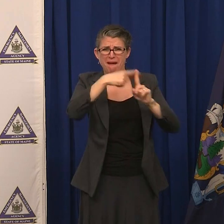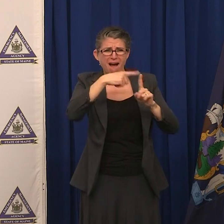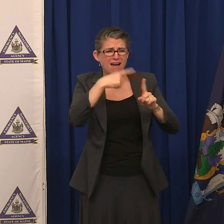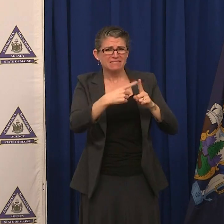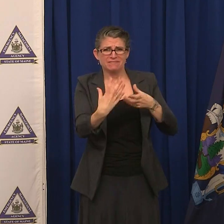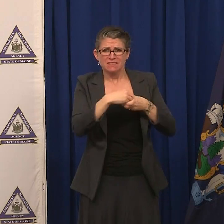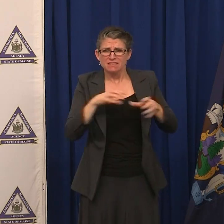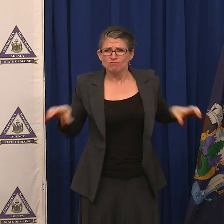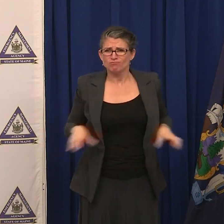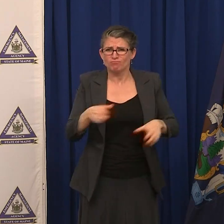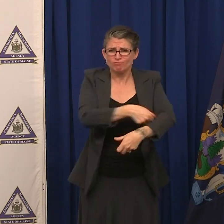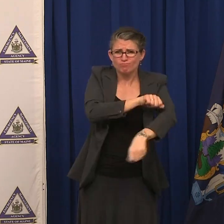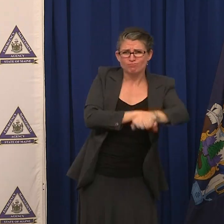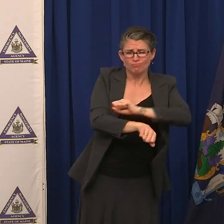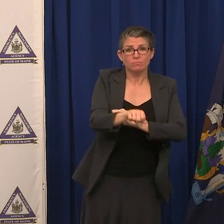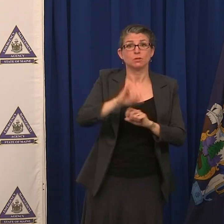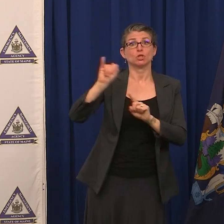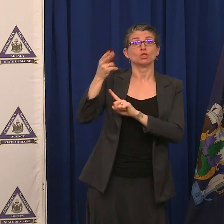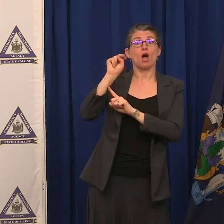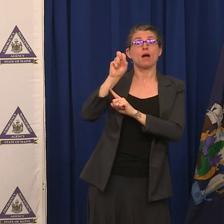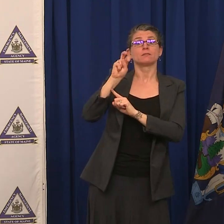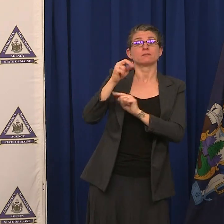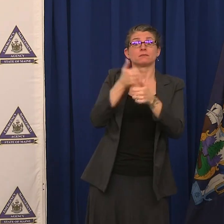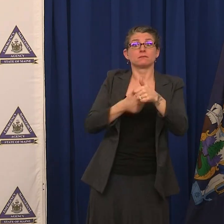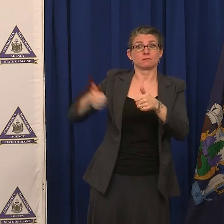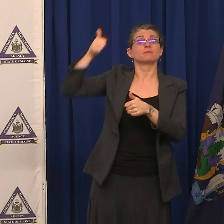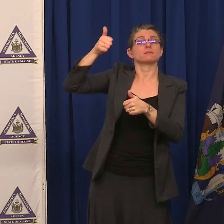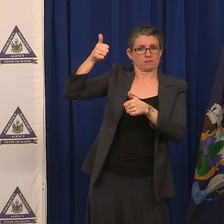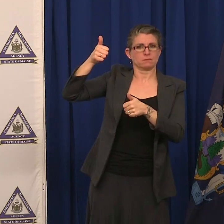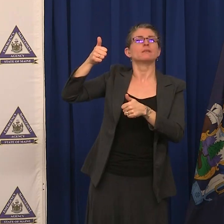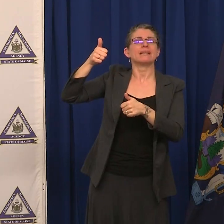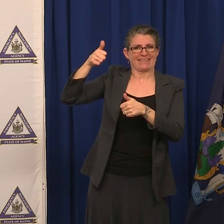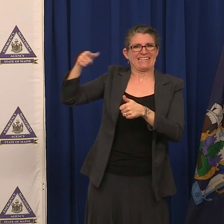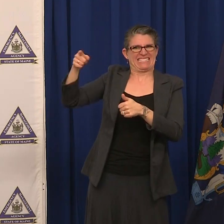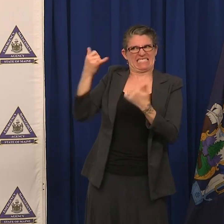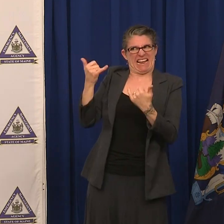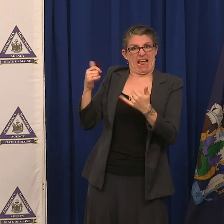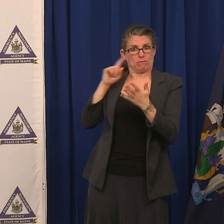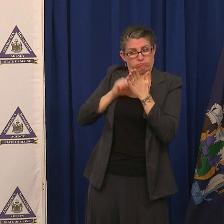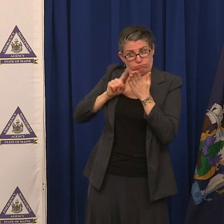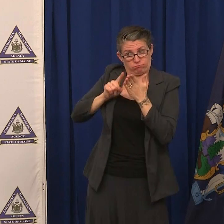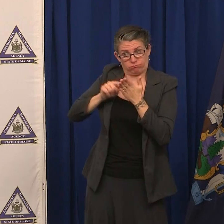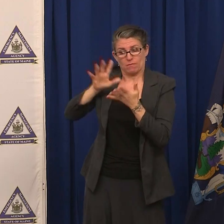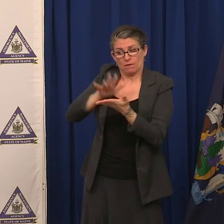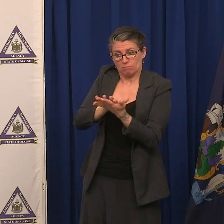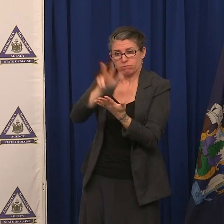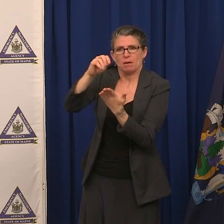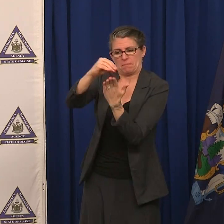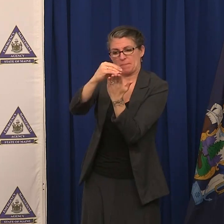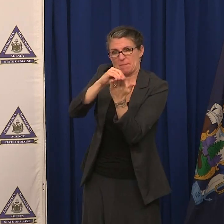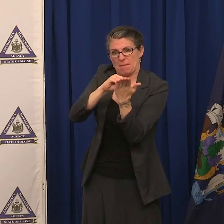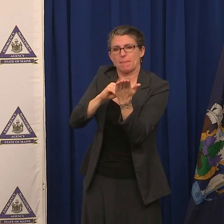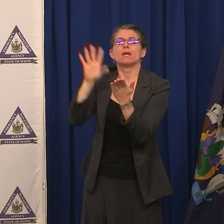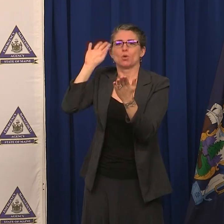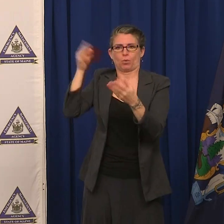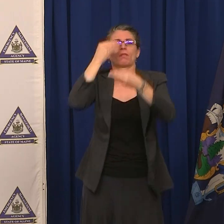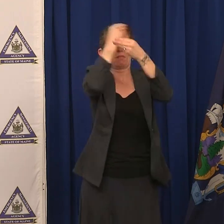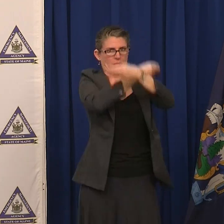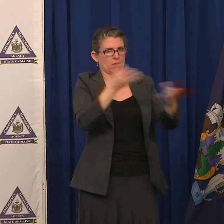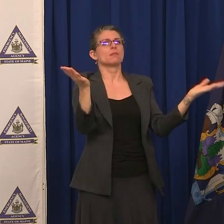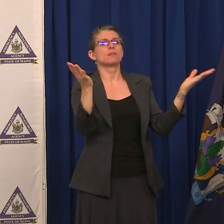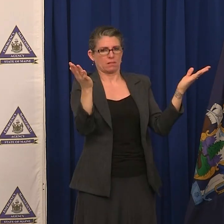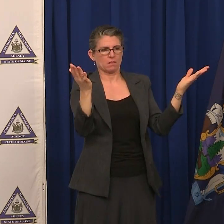further updates in the very near future about what the expected capacity as well as the timeline might be.